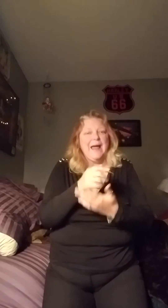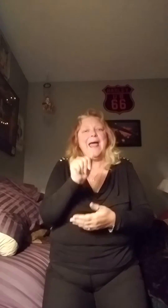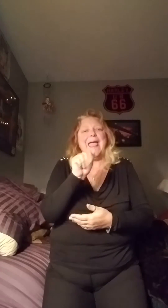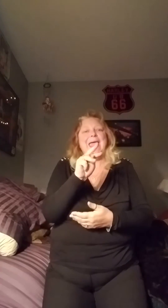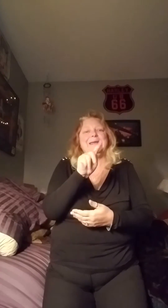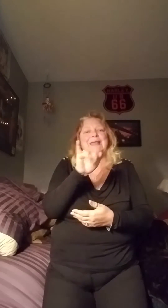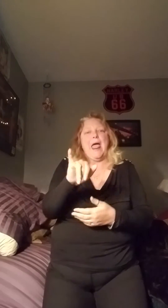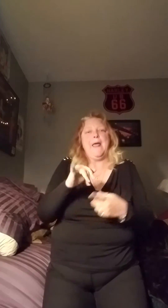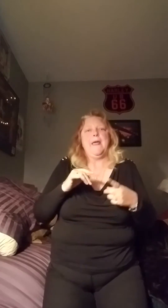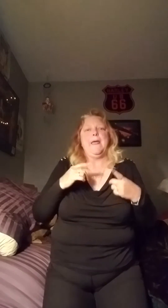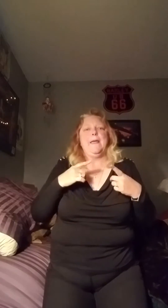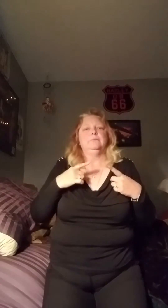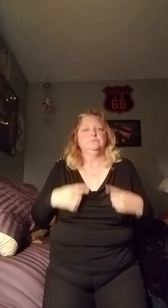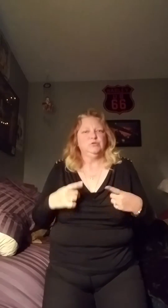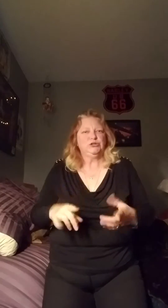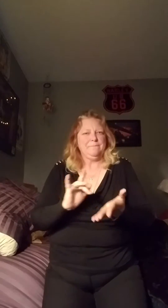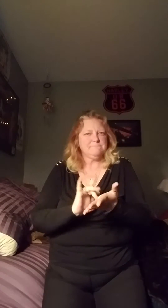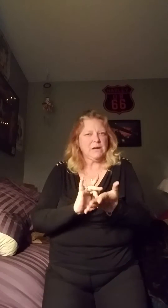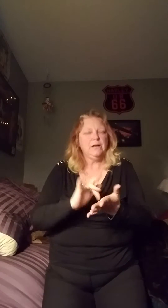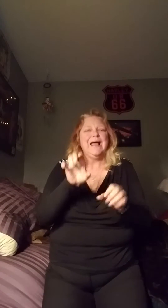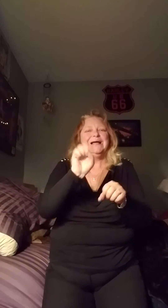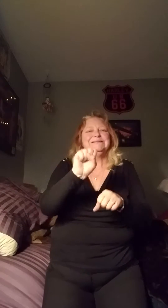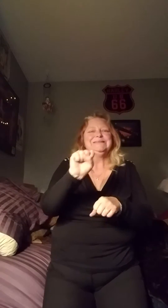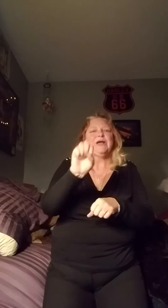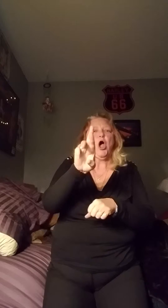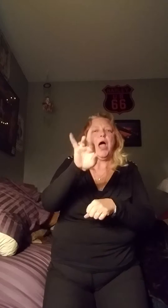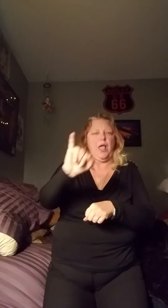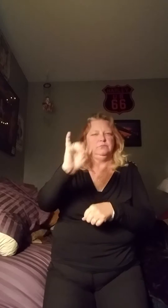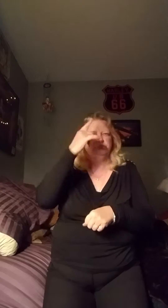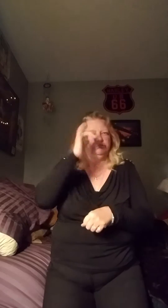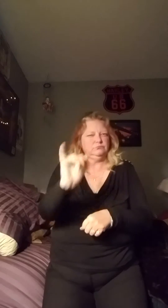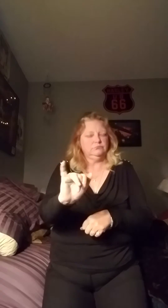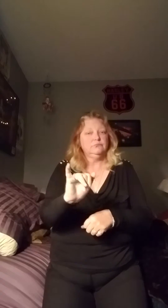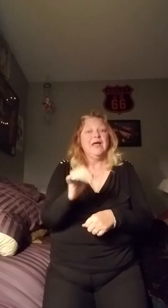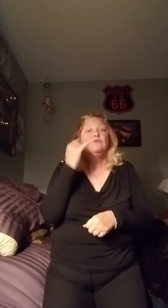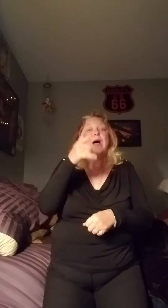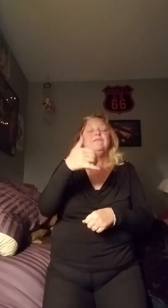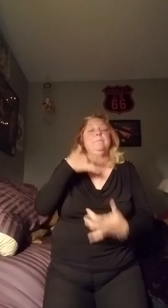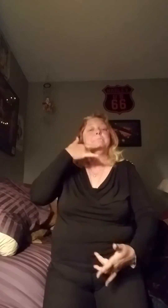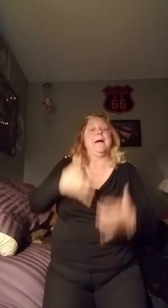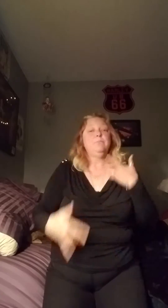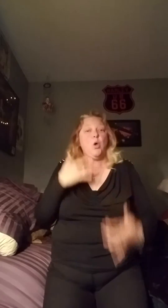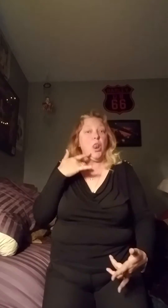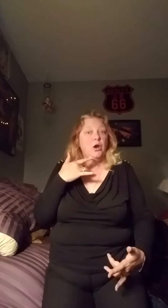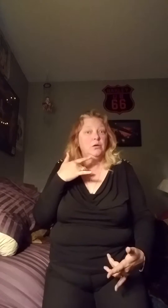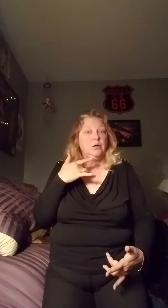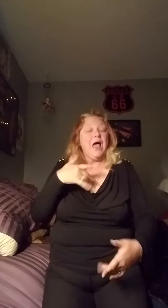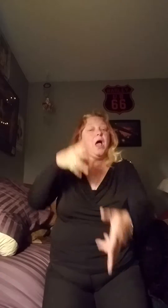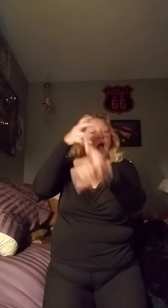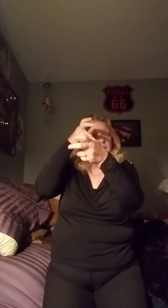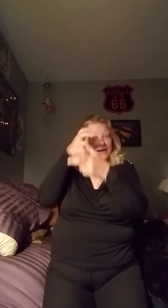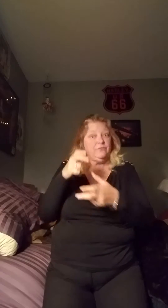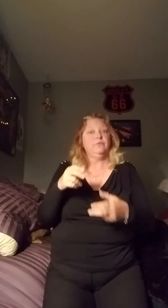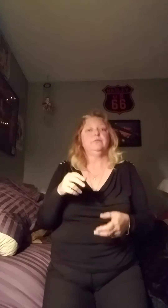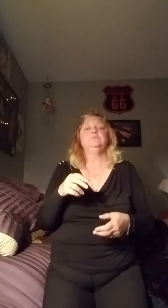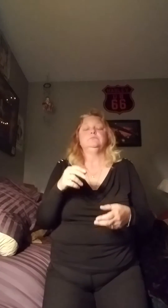medications, like SSRIs. If you have bipolar depression, the cognitive behavioral therapy is useless,